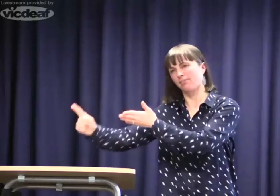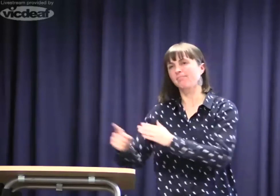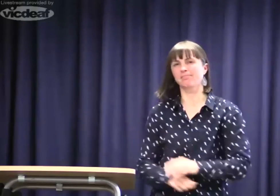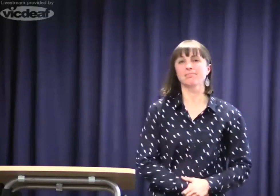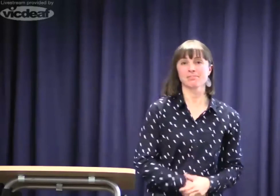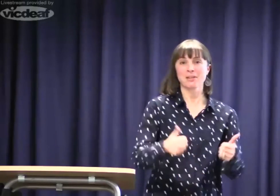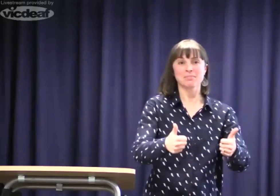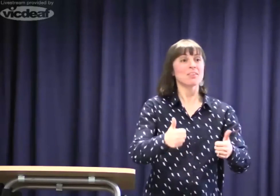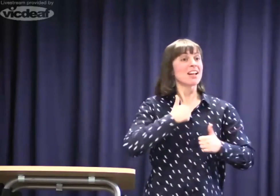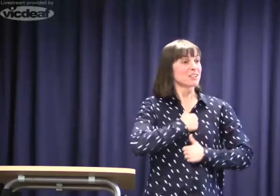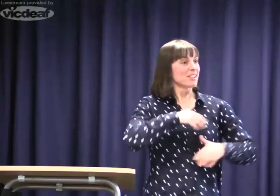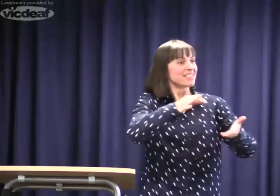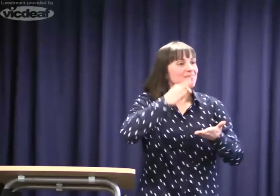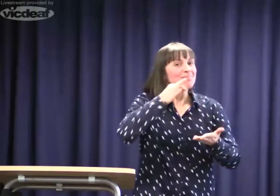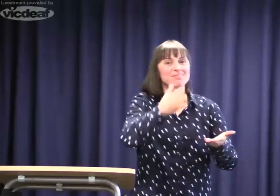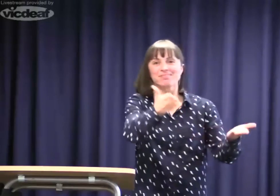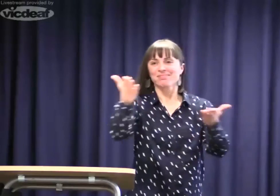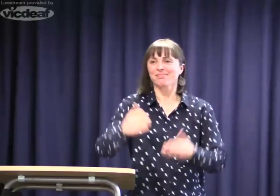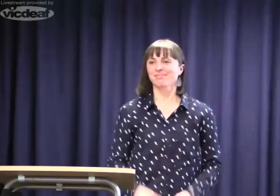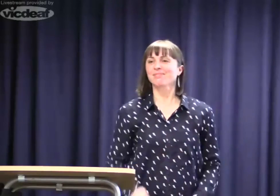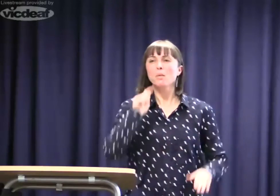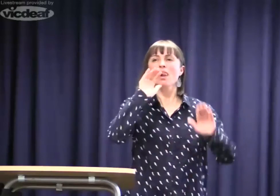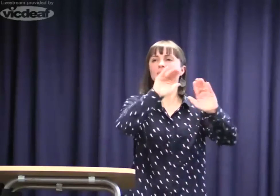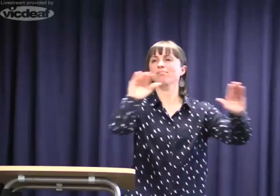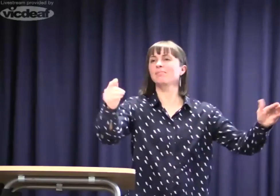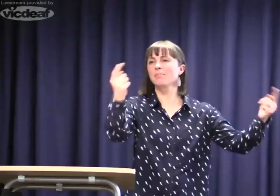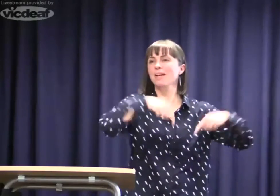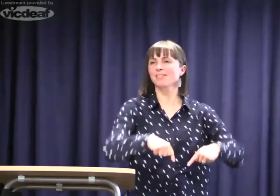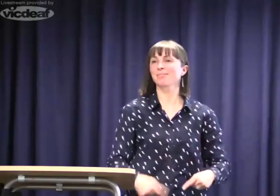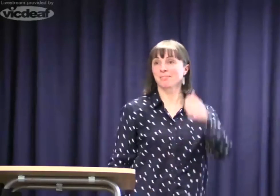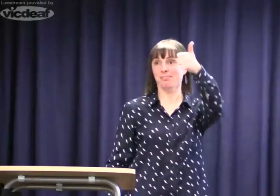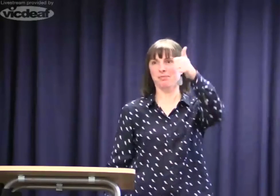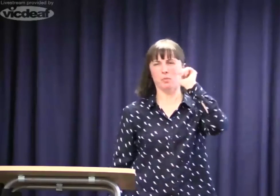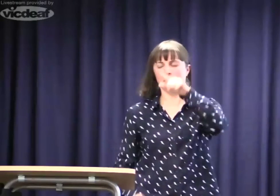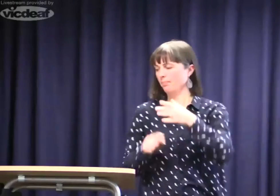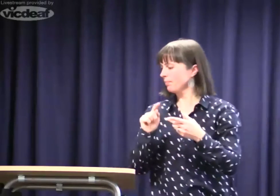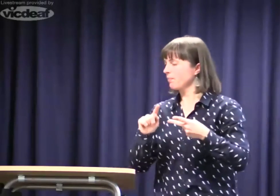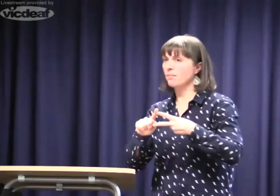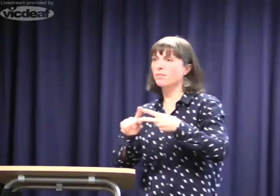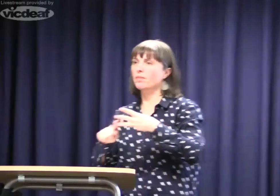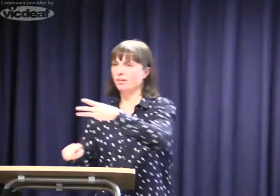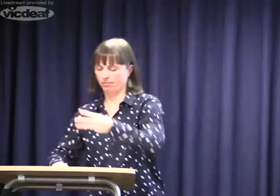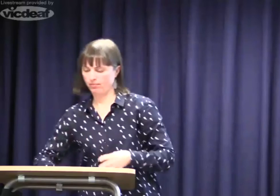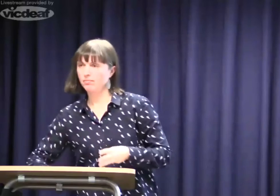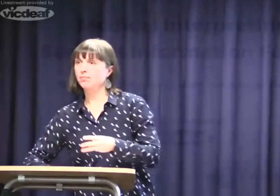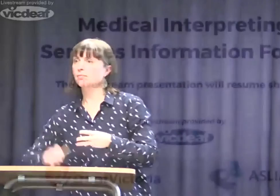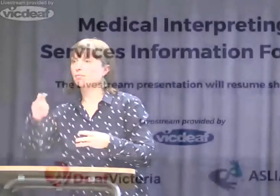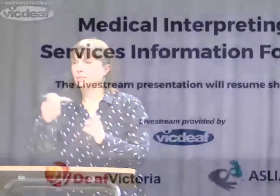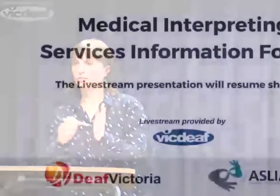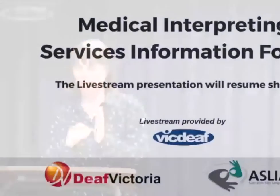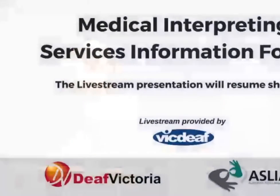for information sharing. Thank you. And funding cuts. So I'll let you know when we're ready to return.